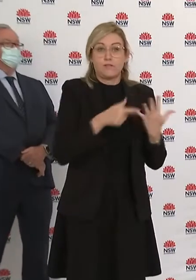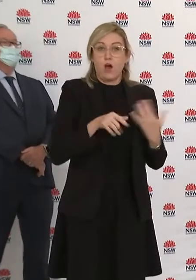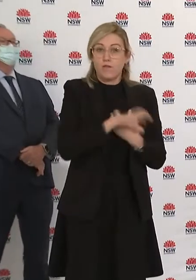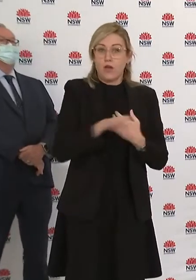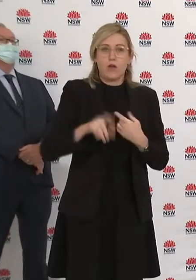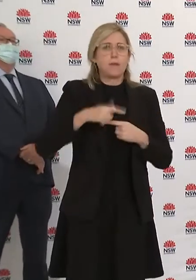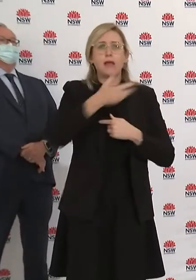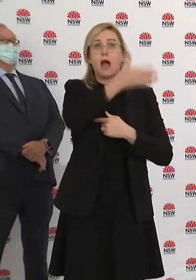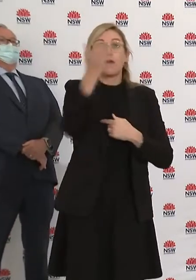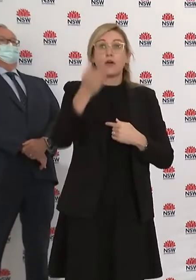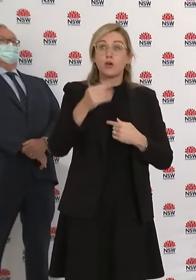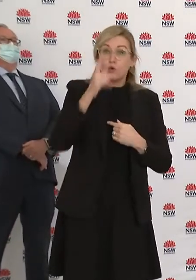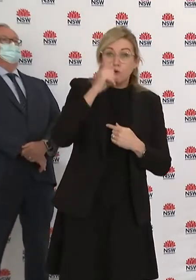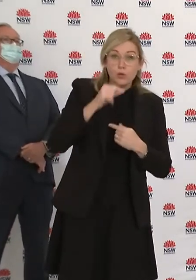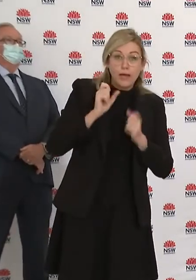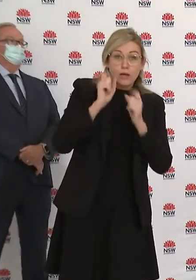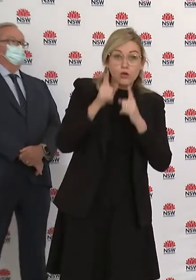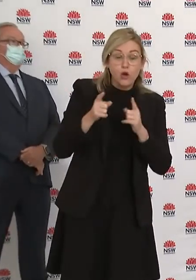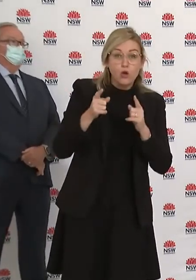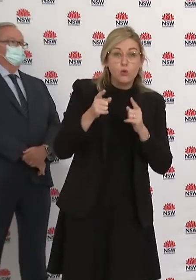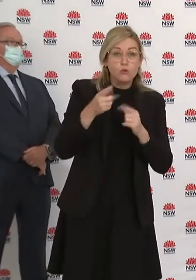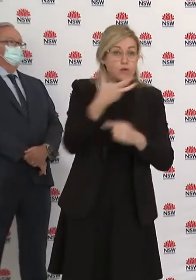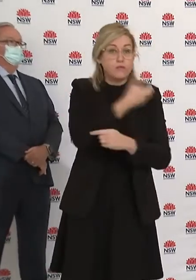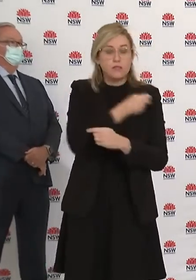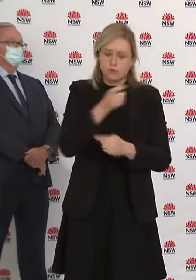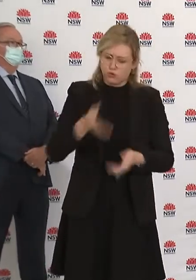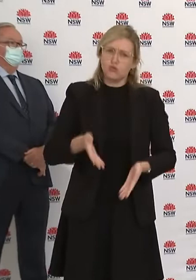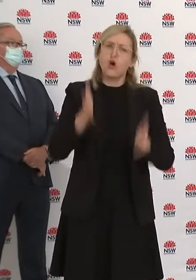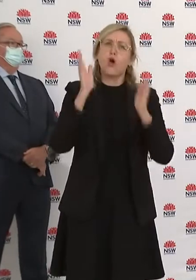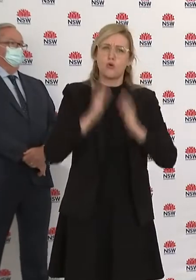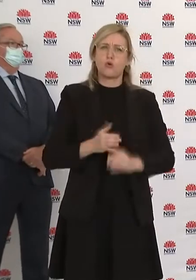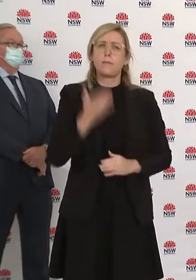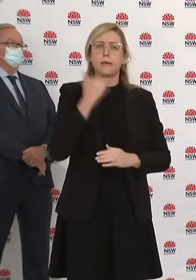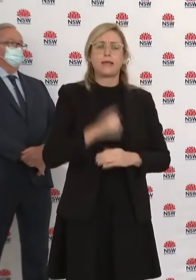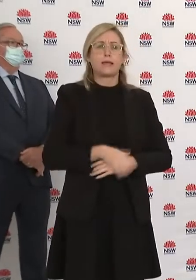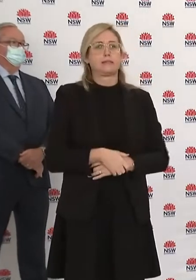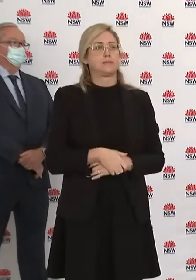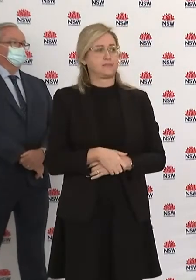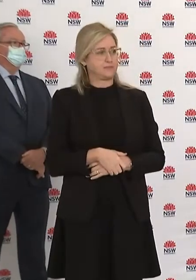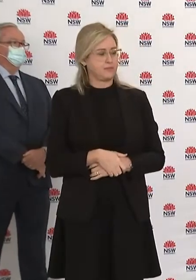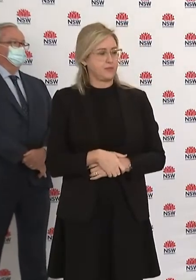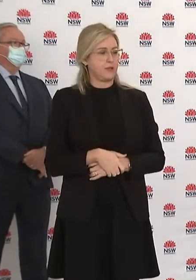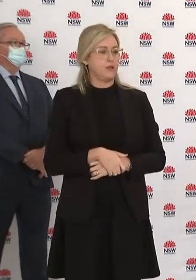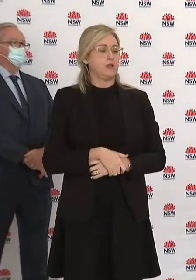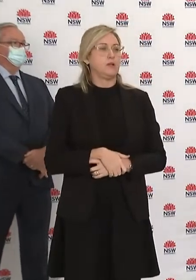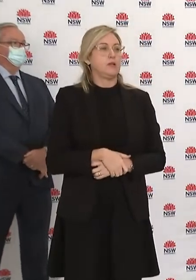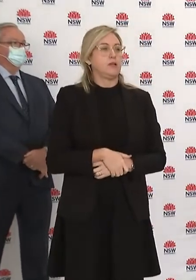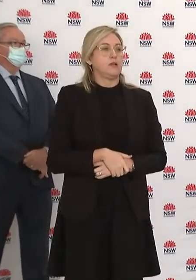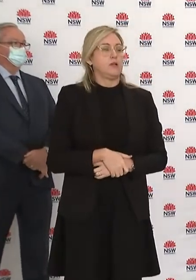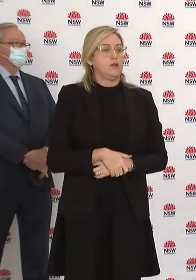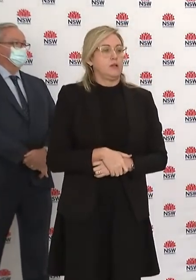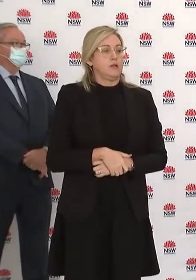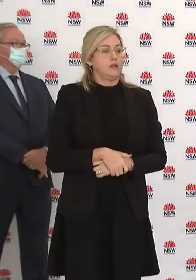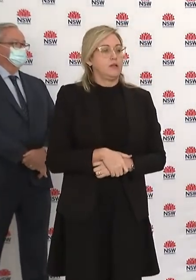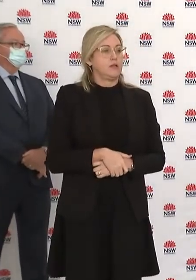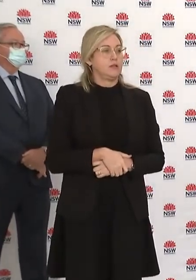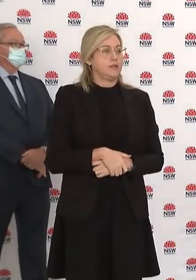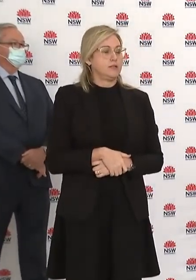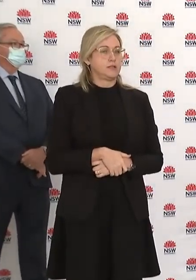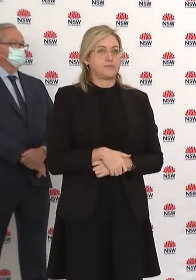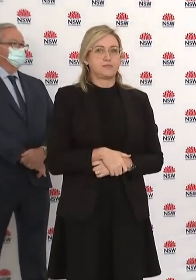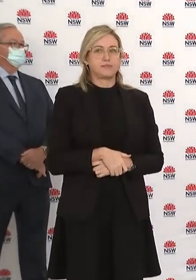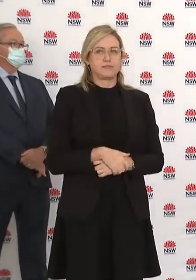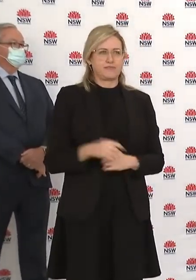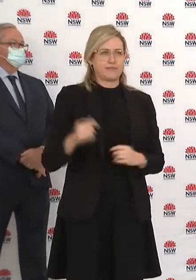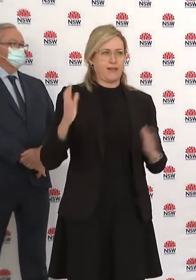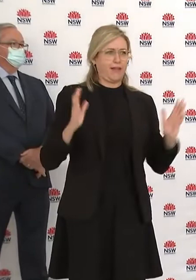afforded to them in terms of access. Can I just say a couple of things? Sorry, didn't mean for that to sound a bit screamy, but it's very hard when there's